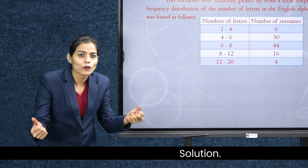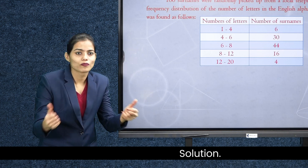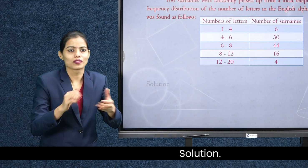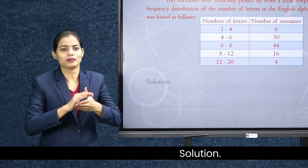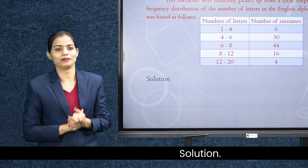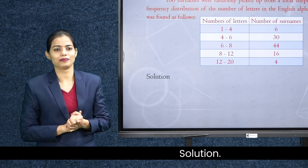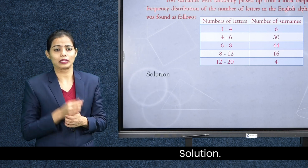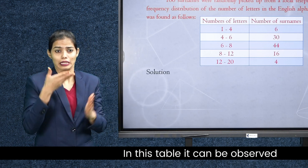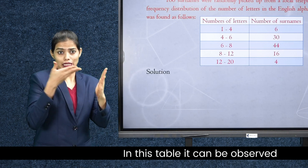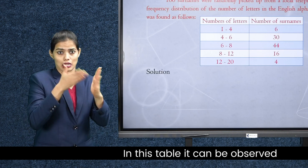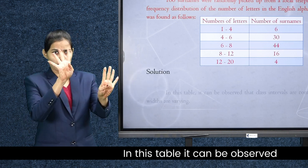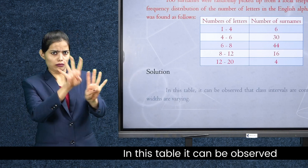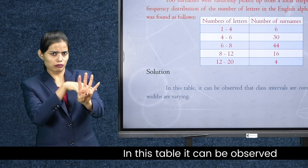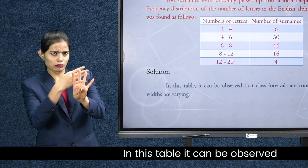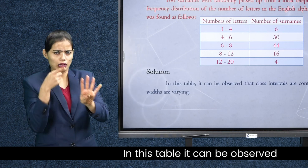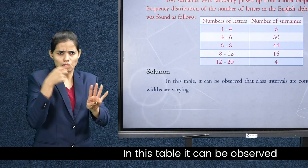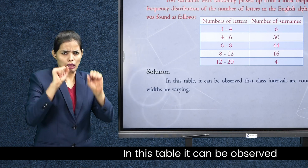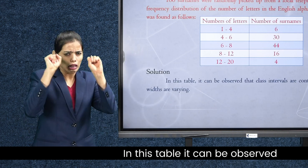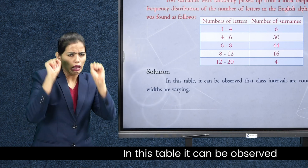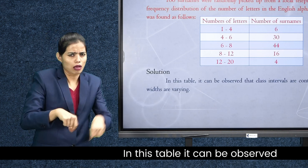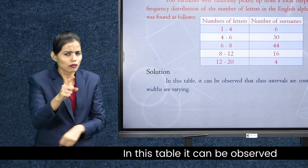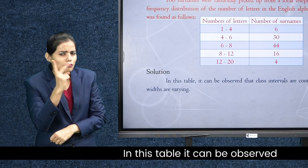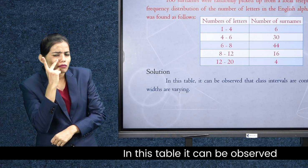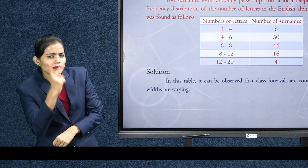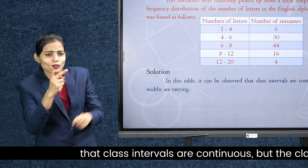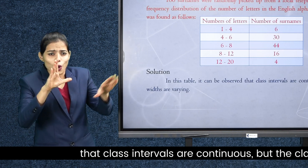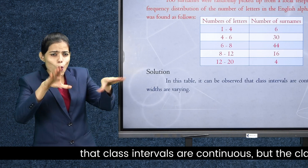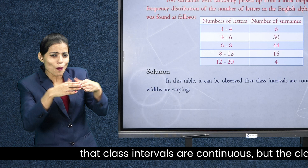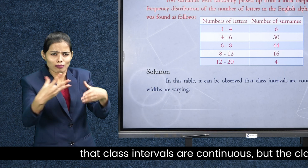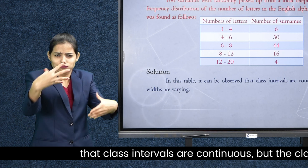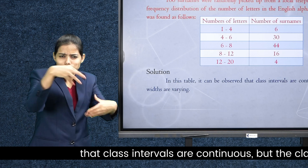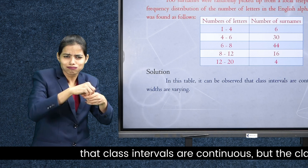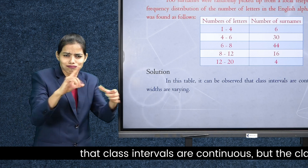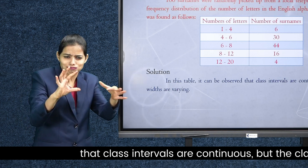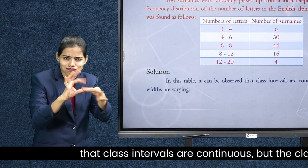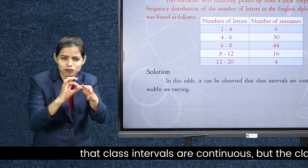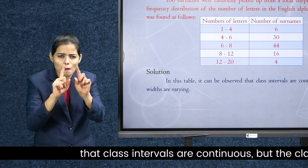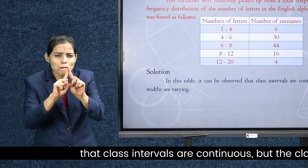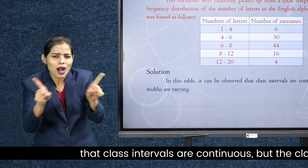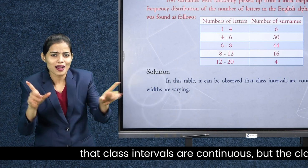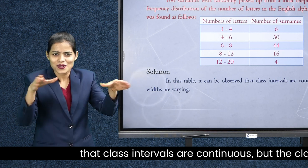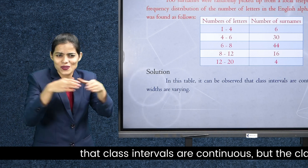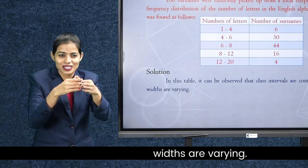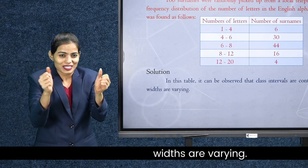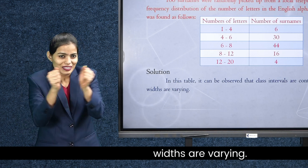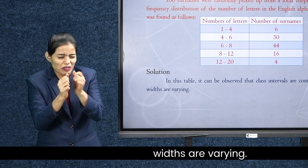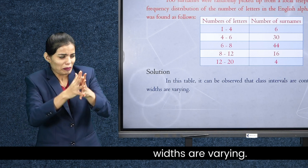Solution. In this table, it can be observed that class intervals are continuous but the class width are